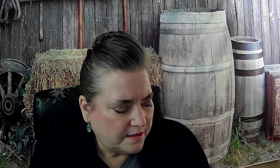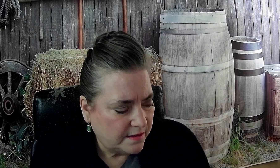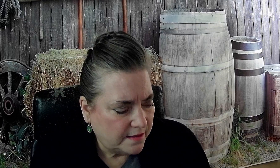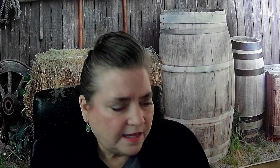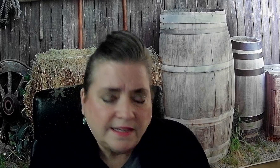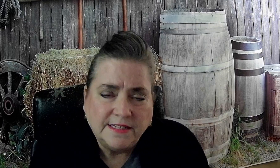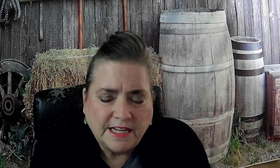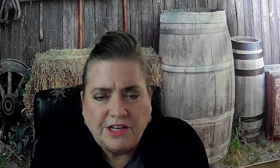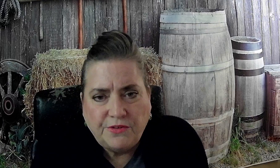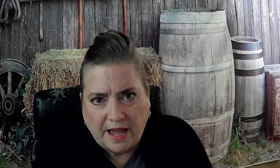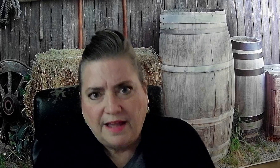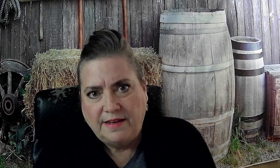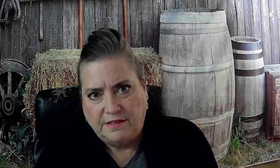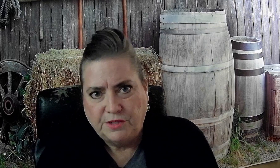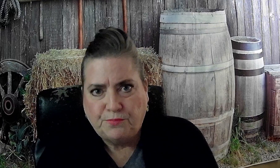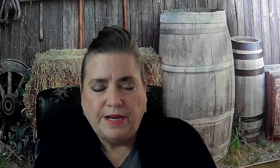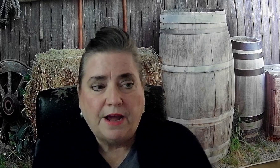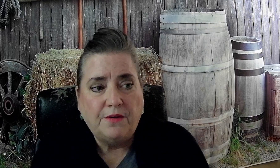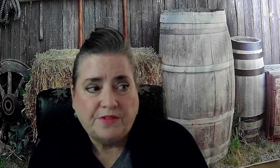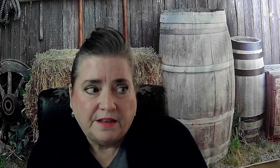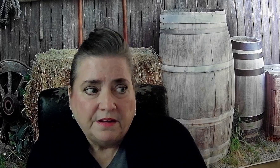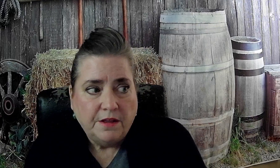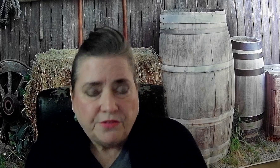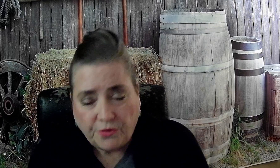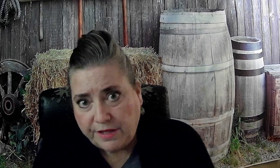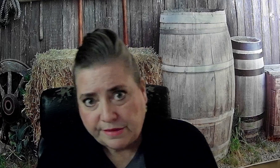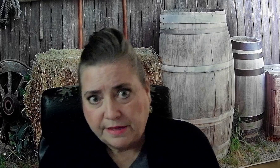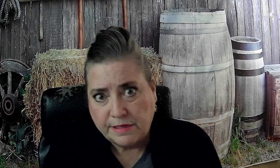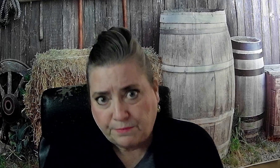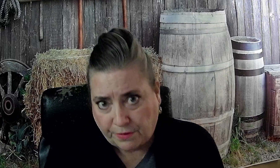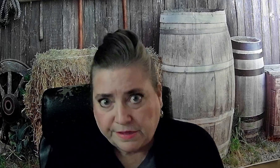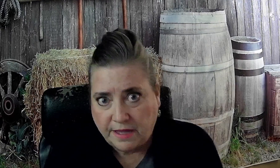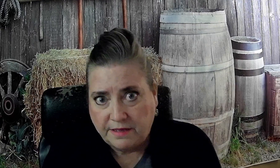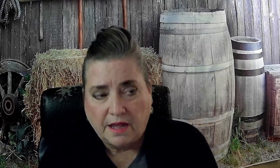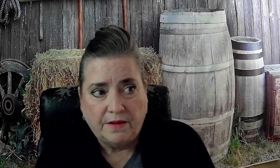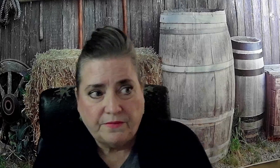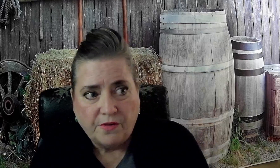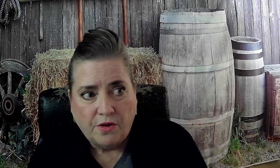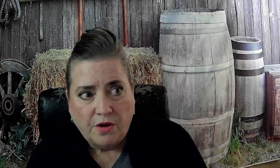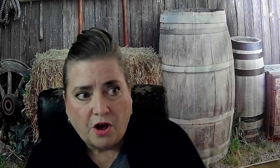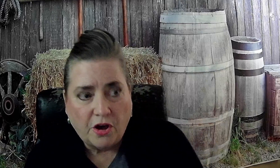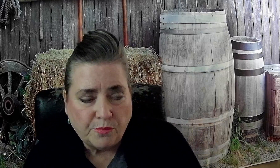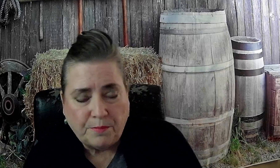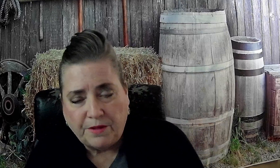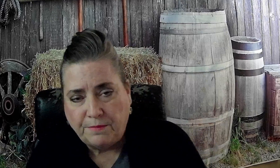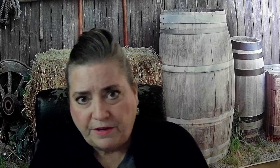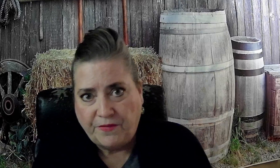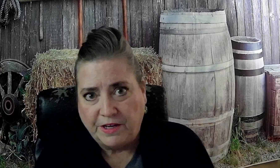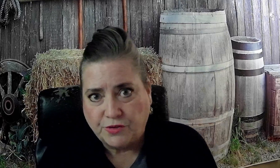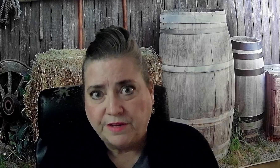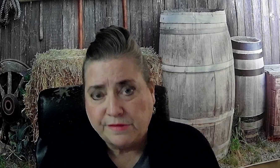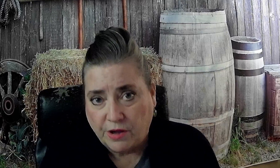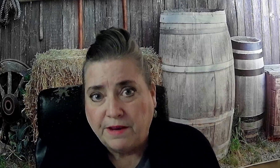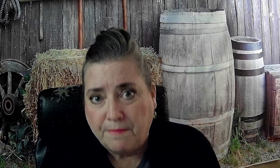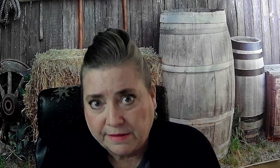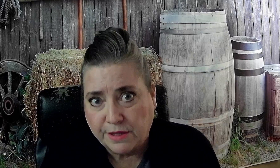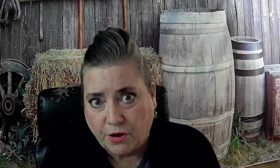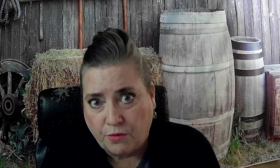He continued on to point out that 36% of automobile manufacturing has gone to Mexico over